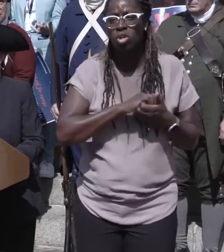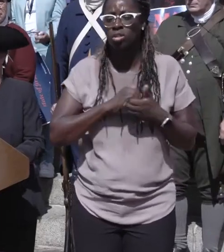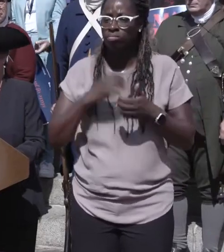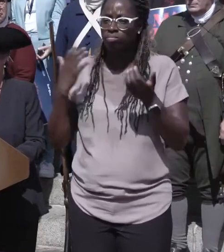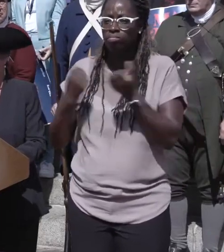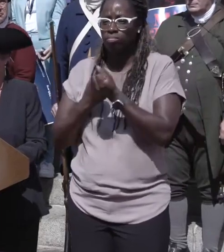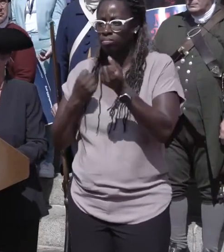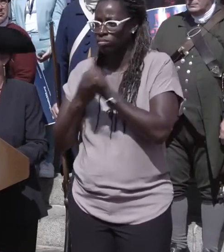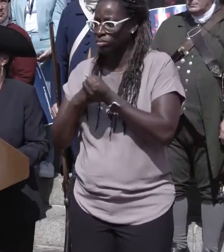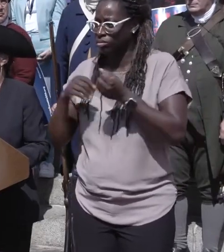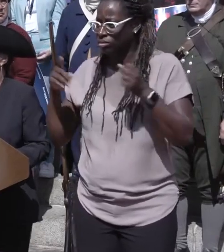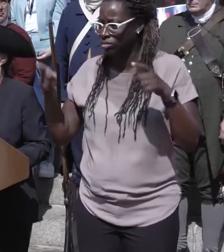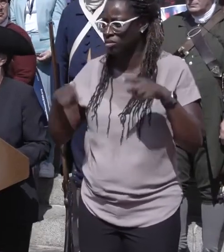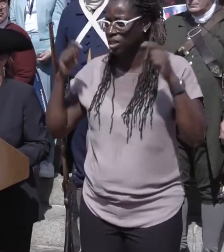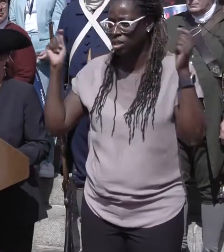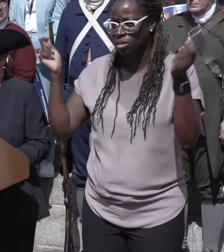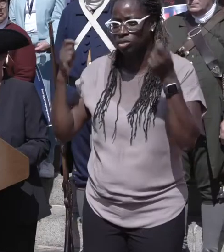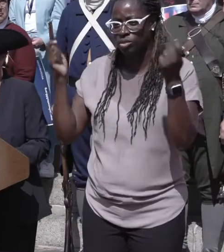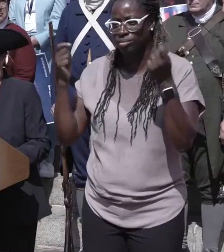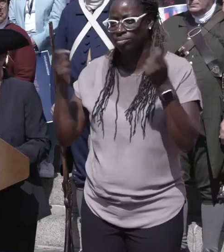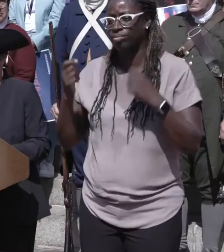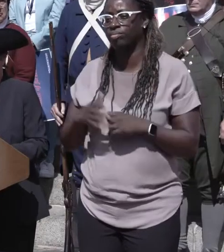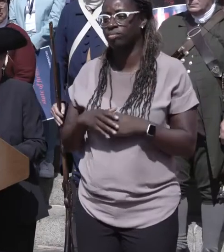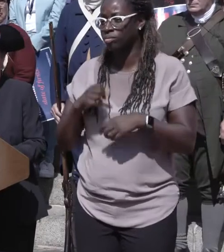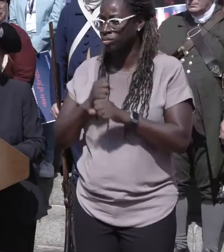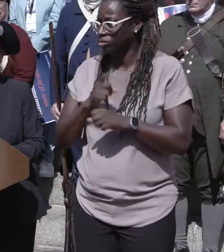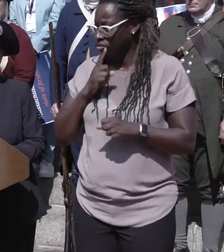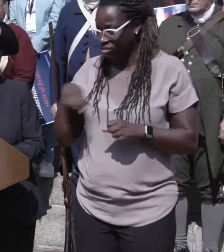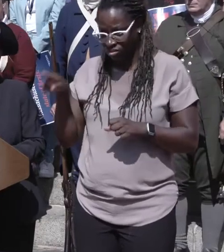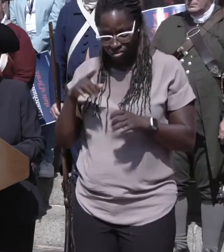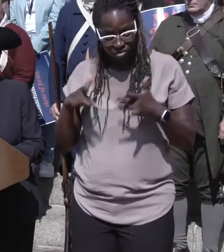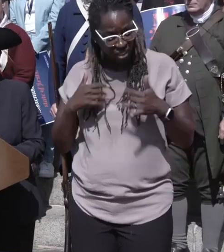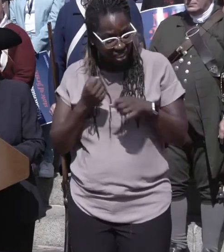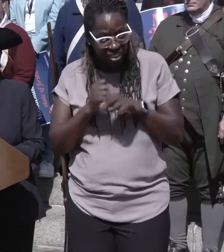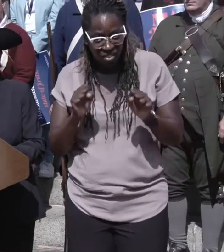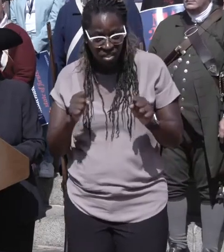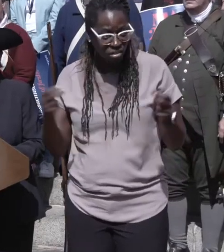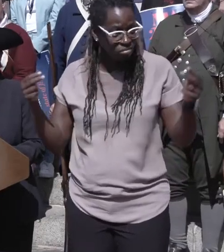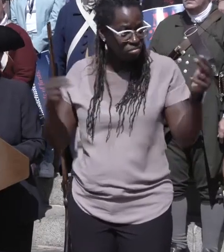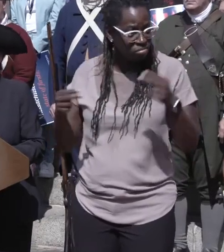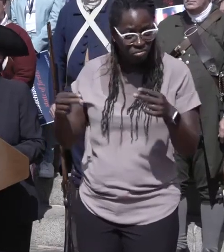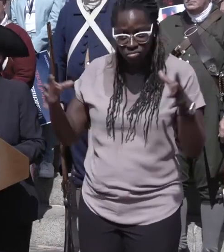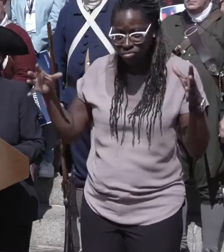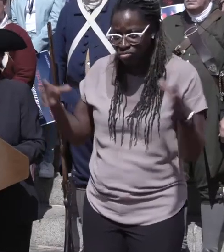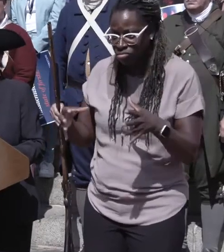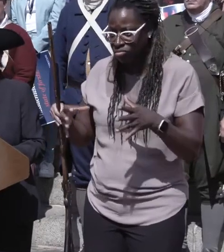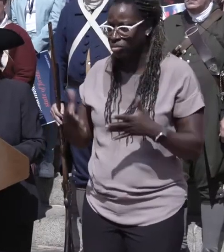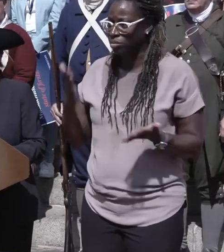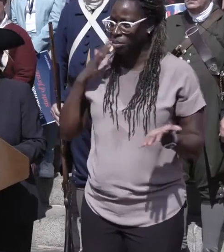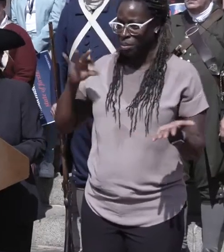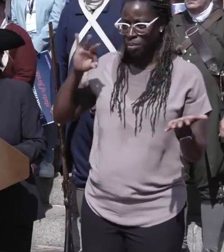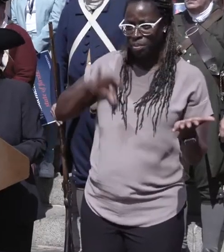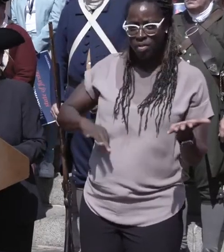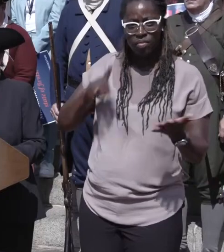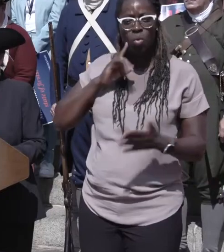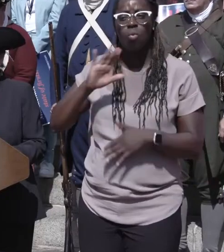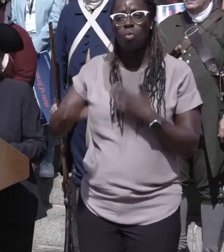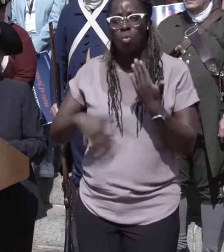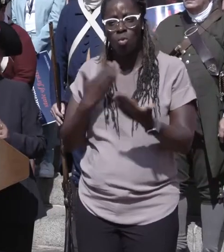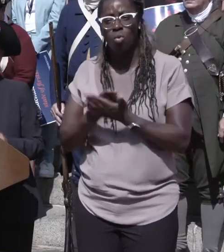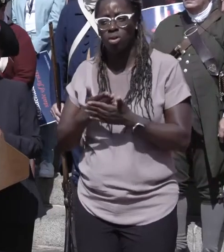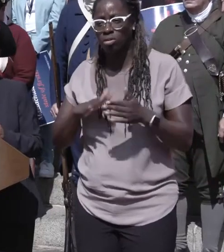to participate in the anniversary's festivities, and to maximize the benefits of this historic milestone for the